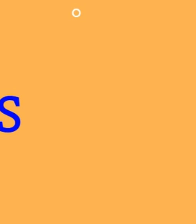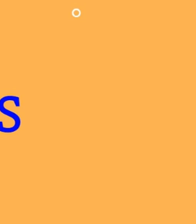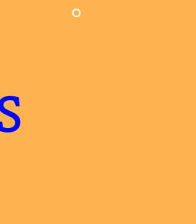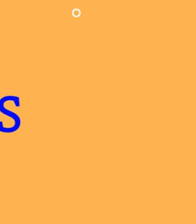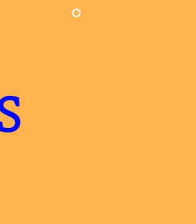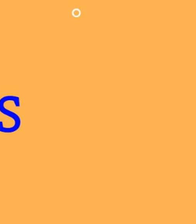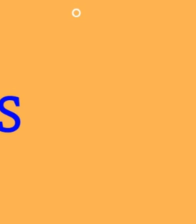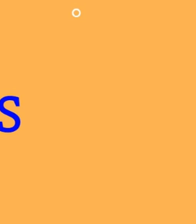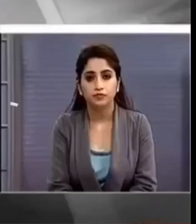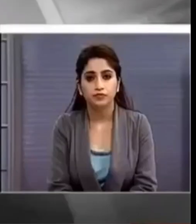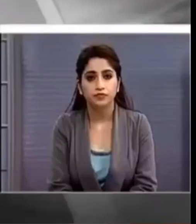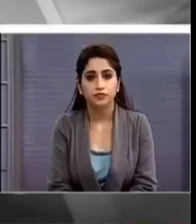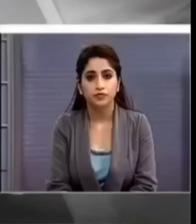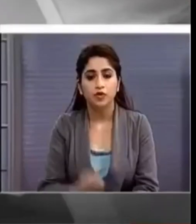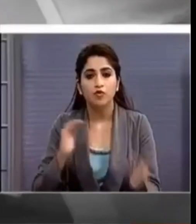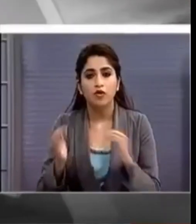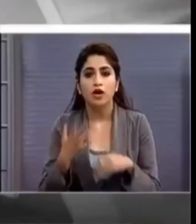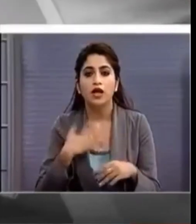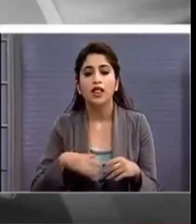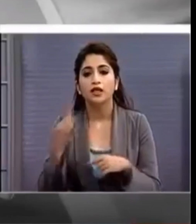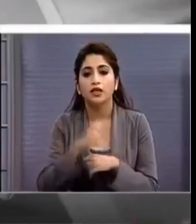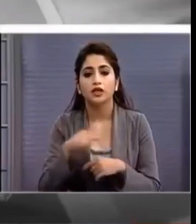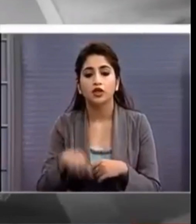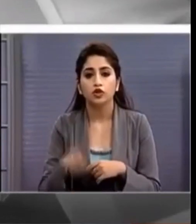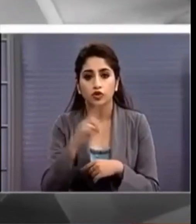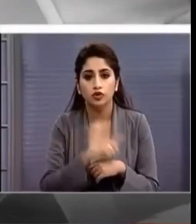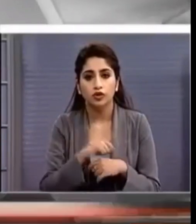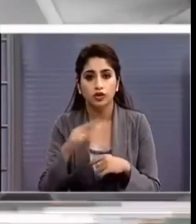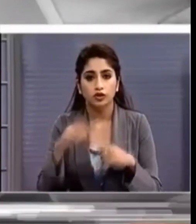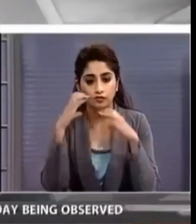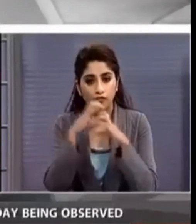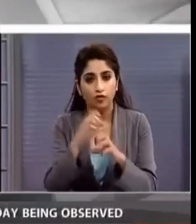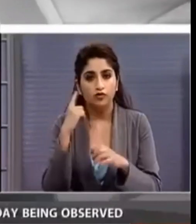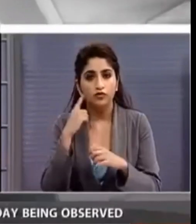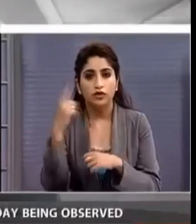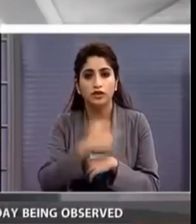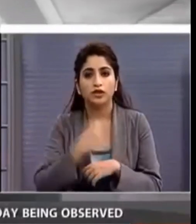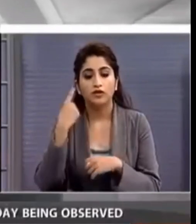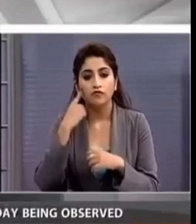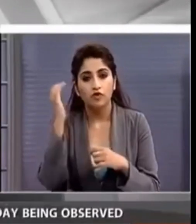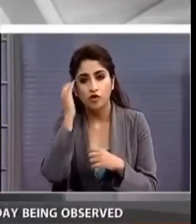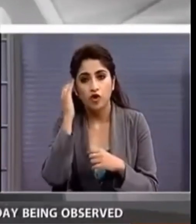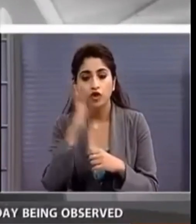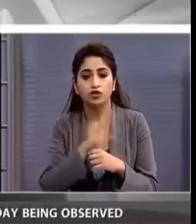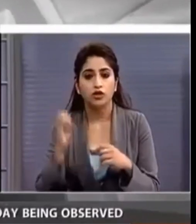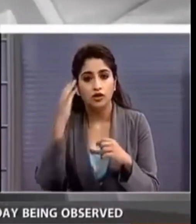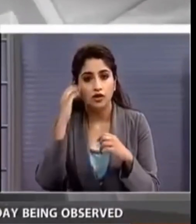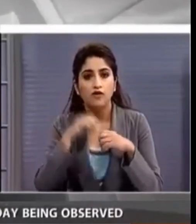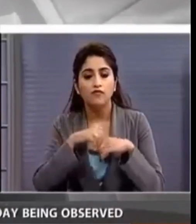clips. World Health Day is being observed today. The objective of the day is to disseminate knowledge and